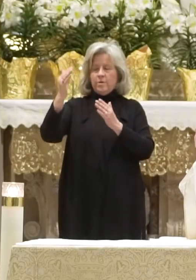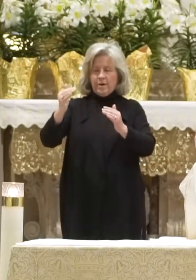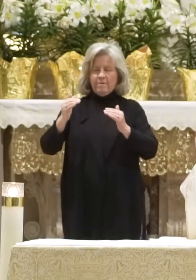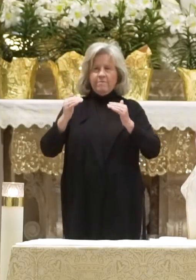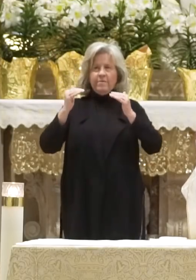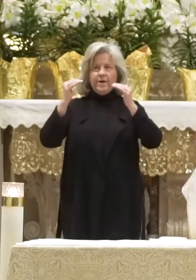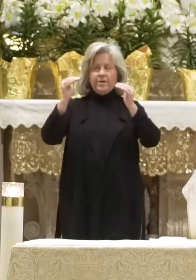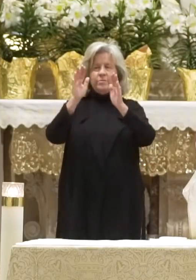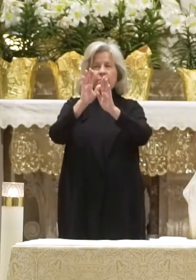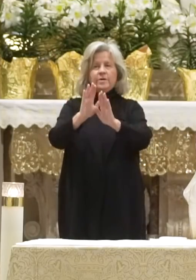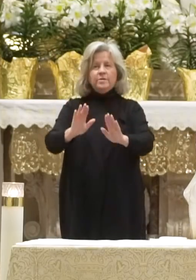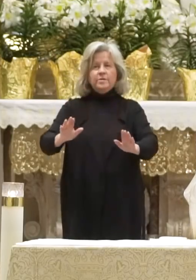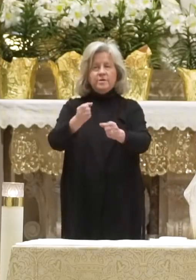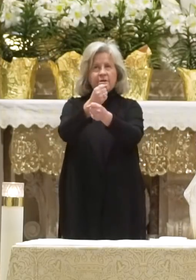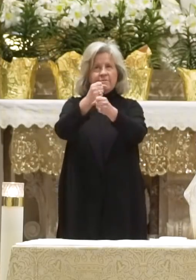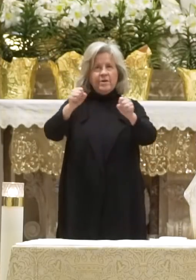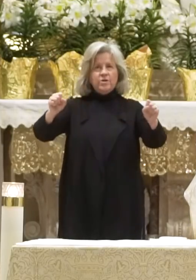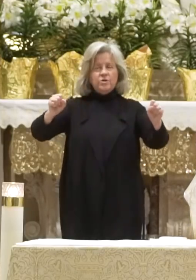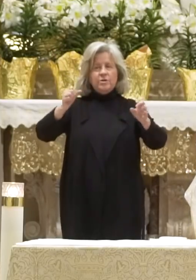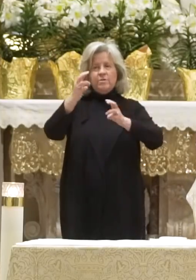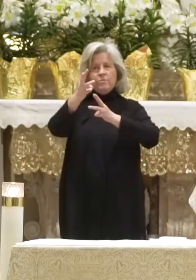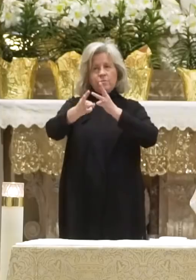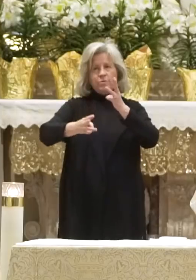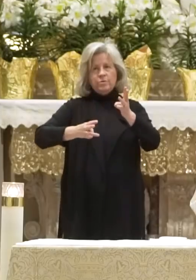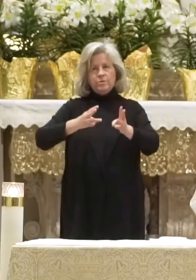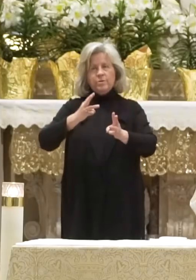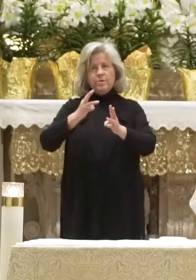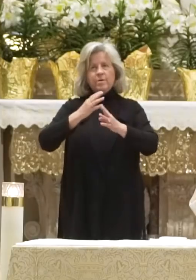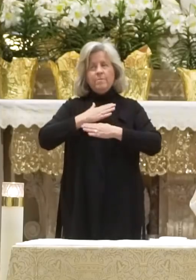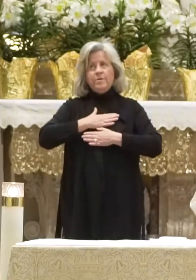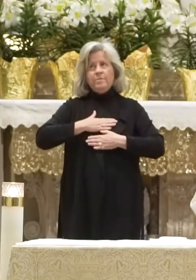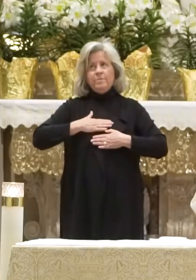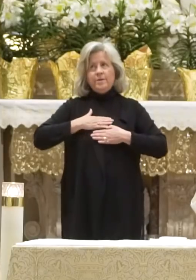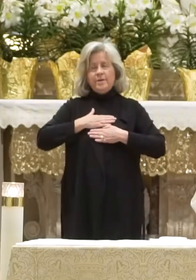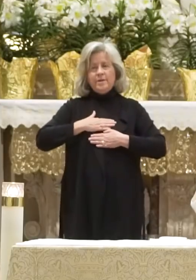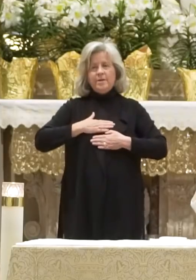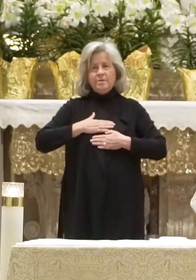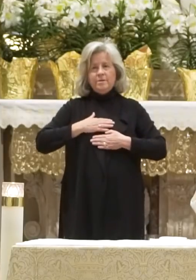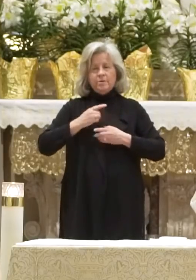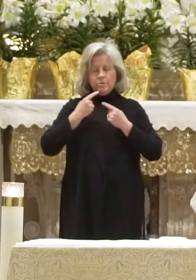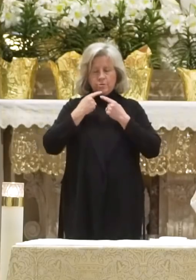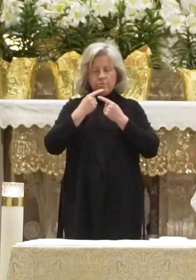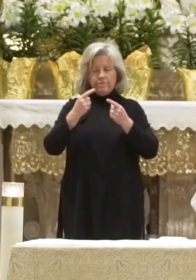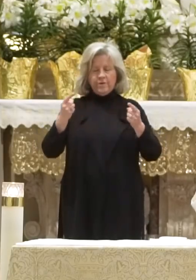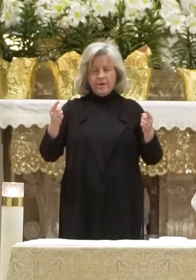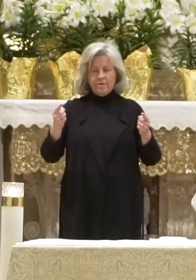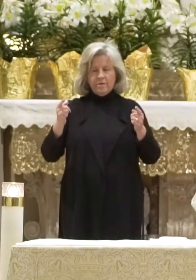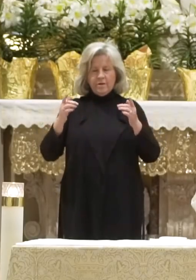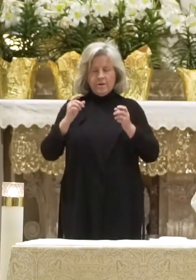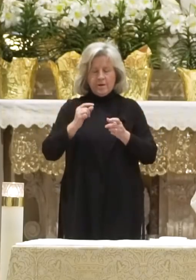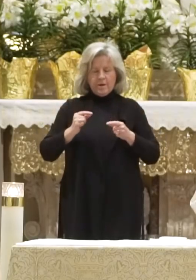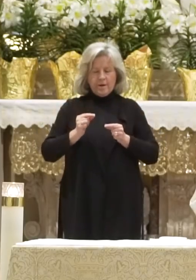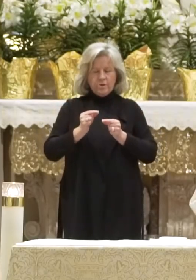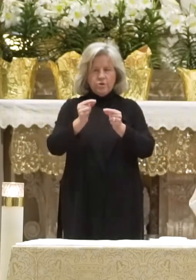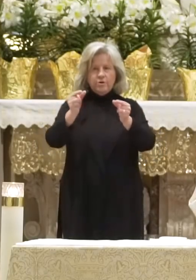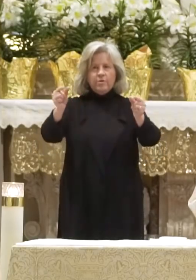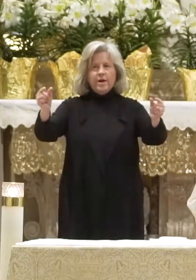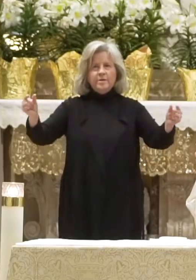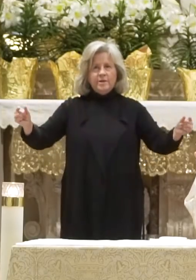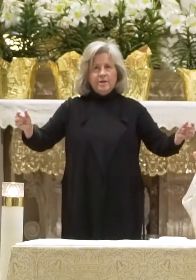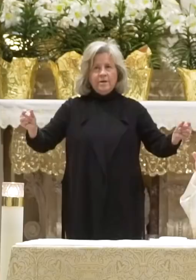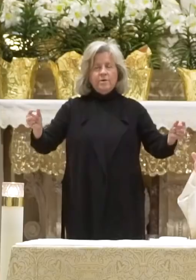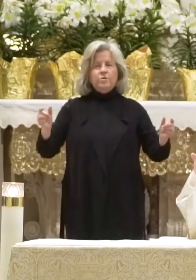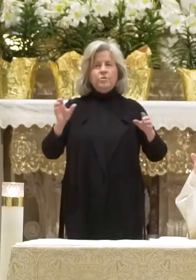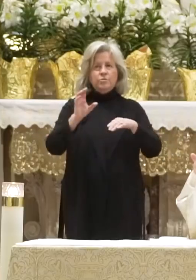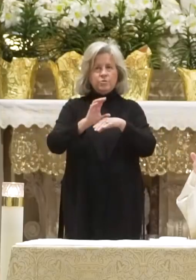the peace and salvation of all the world. Be pleased to confirm in faith and charity your pilgrim church on earth,